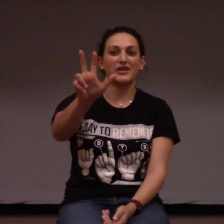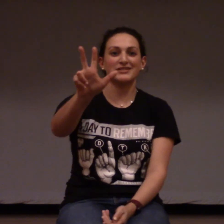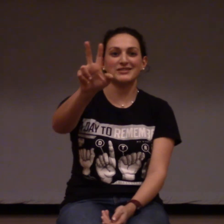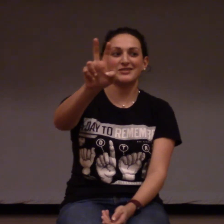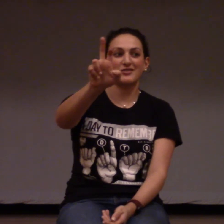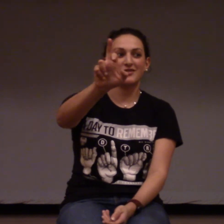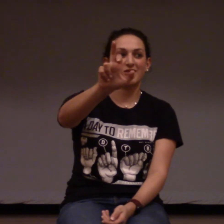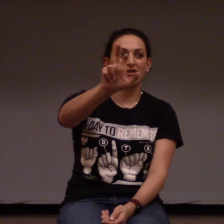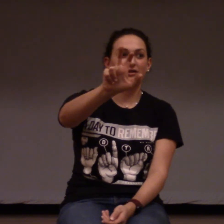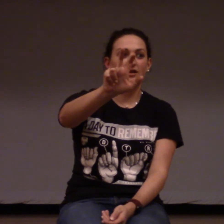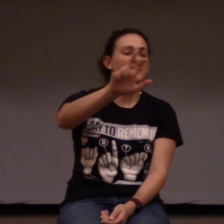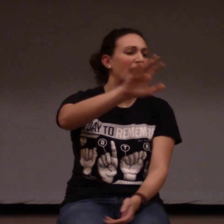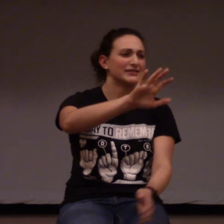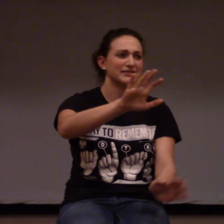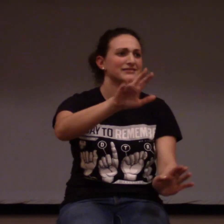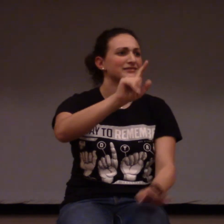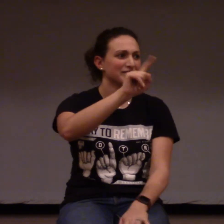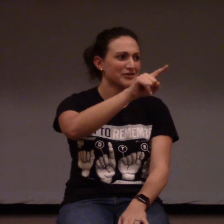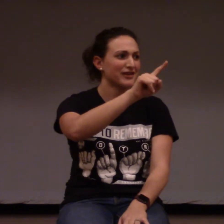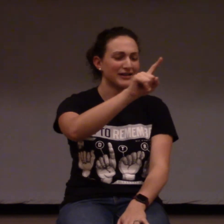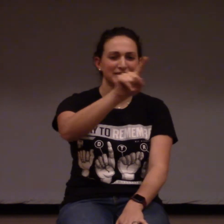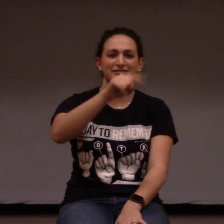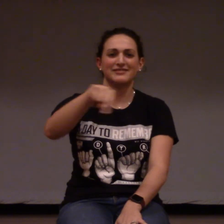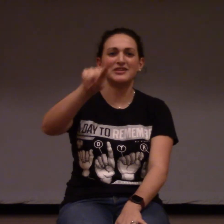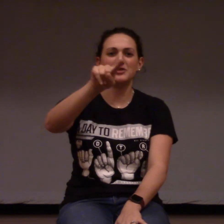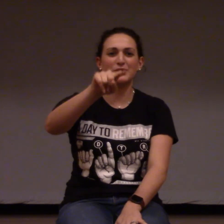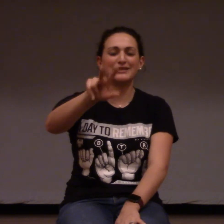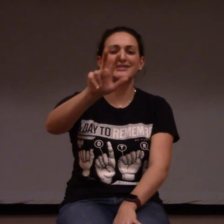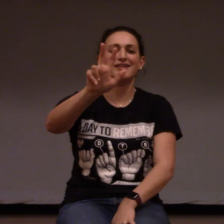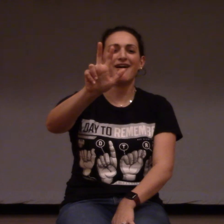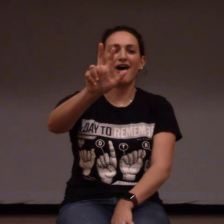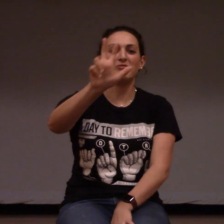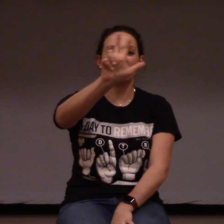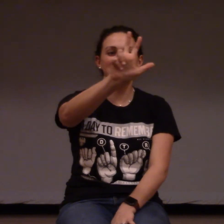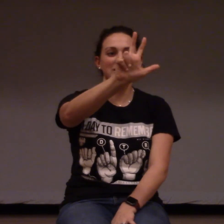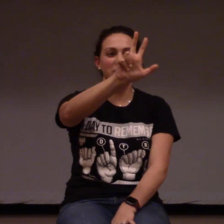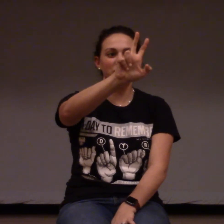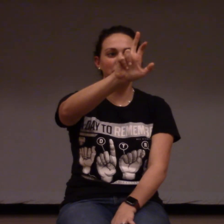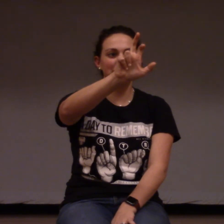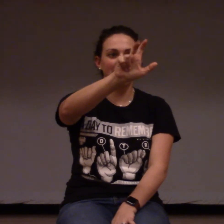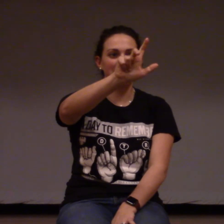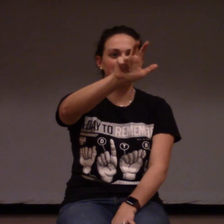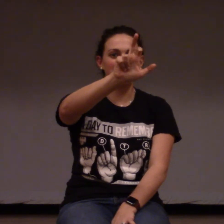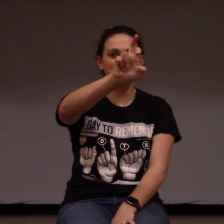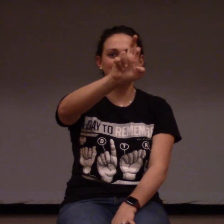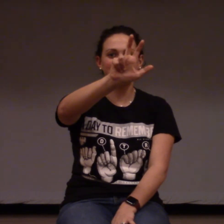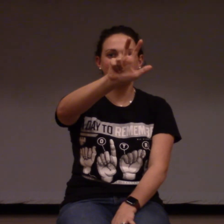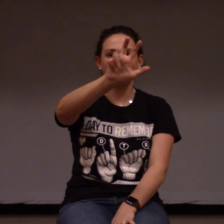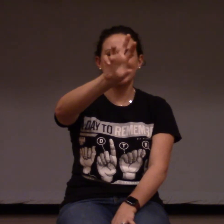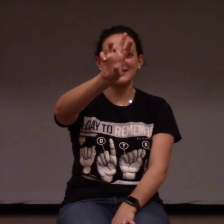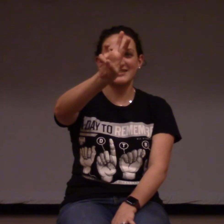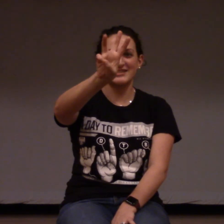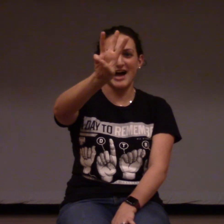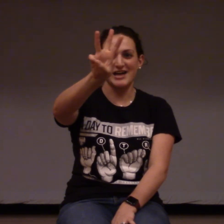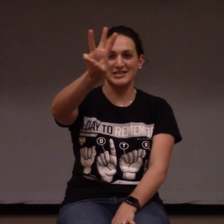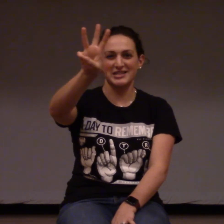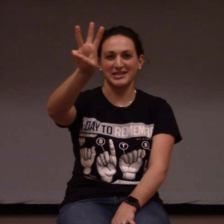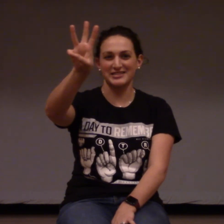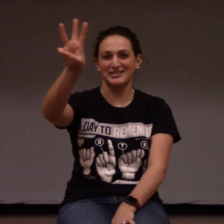this, yes, in 2 weeks. So this is going to be 3 in sign language. Not this. We're